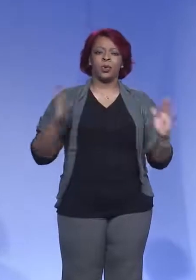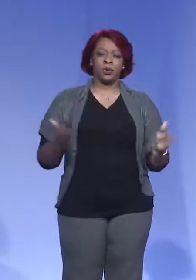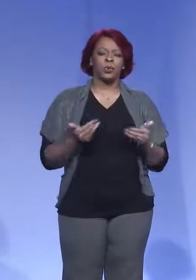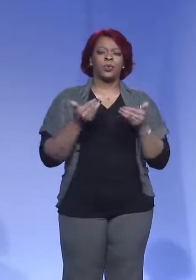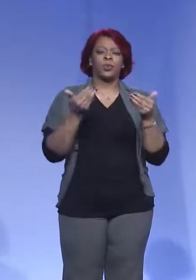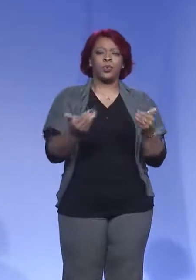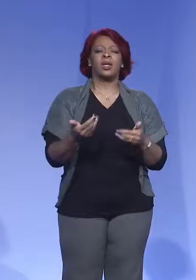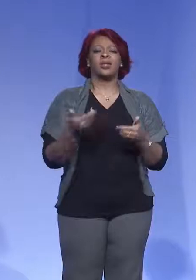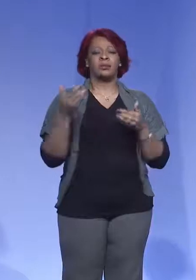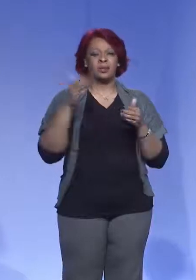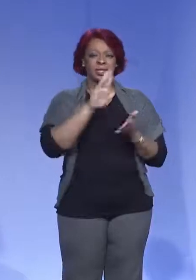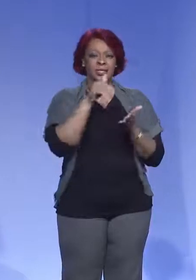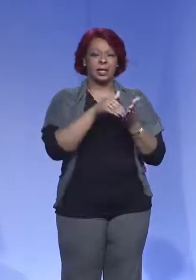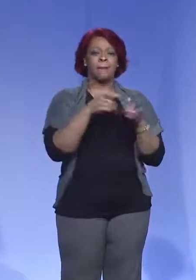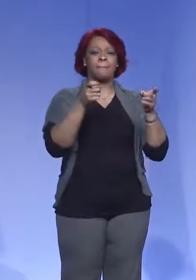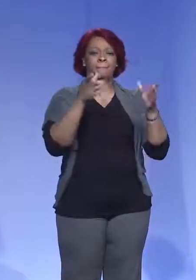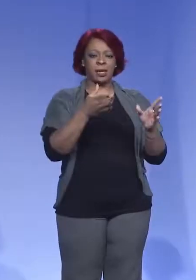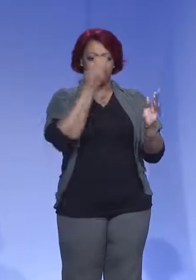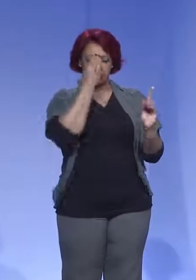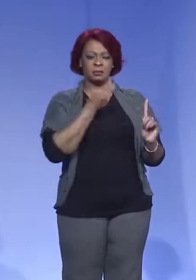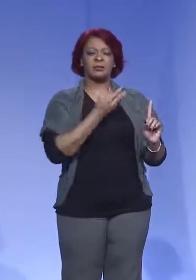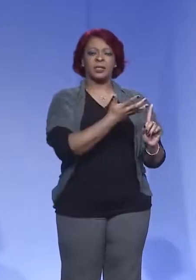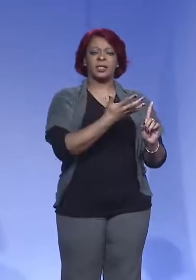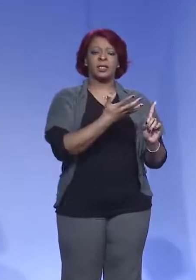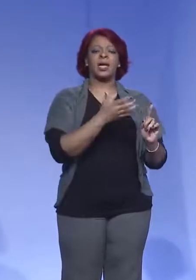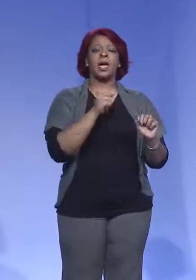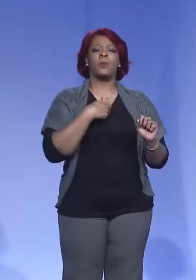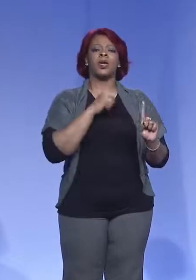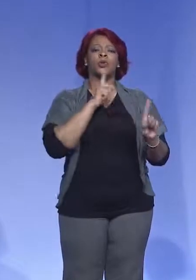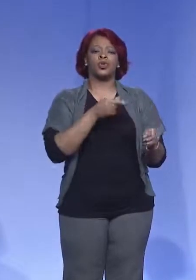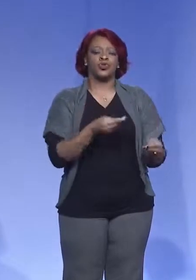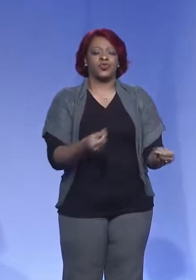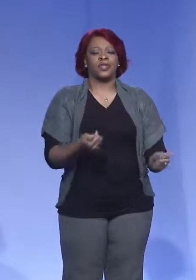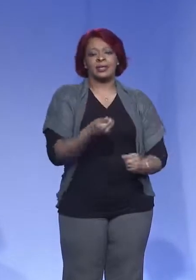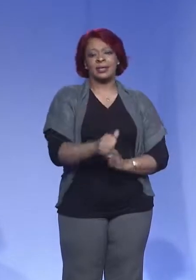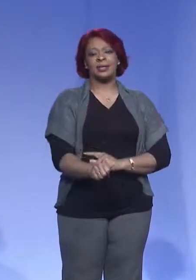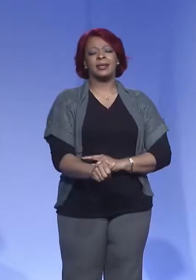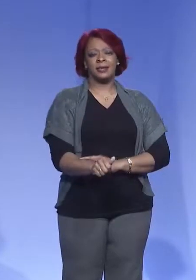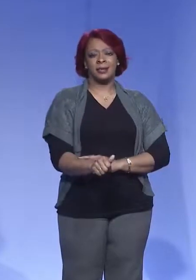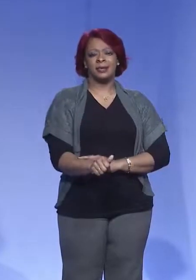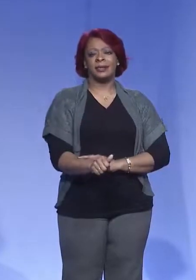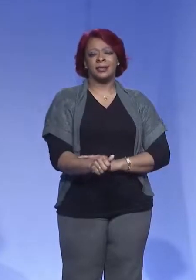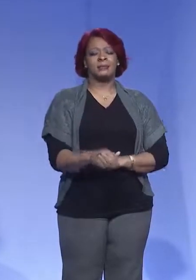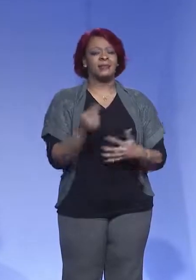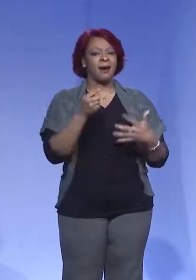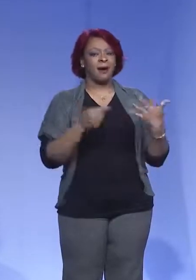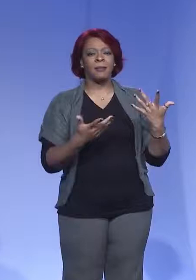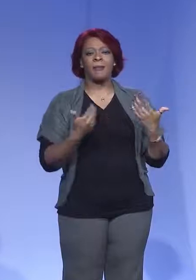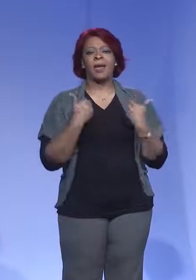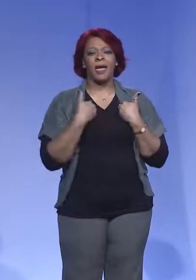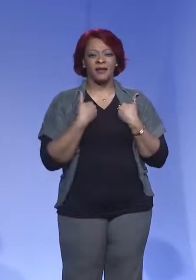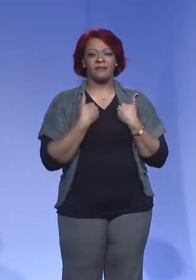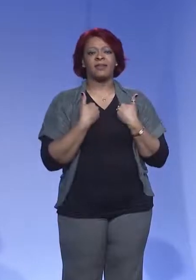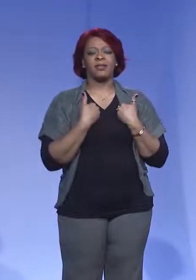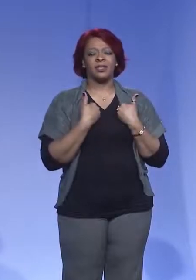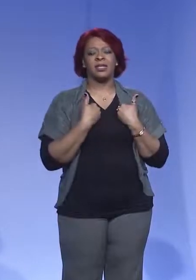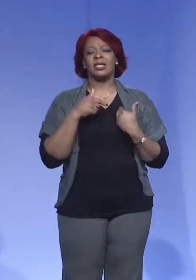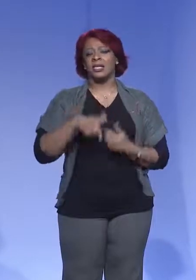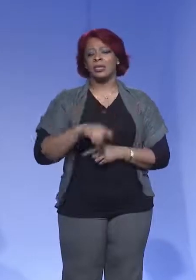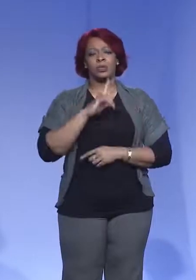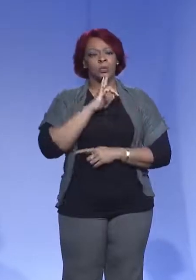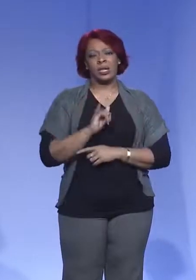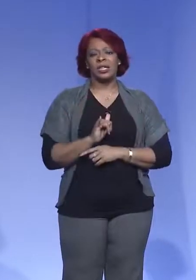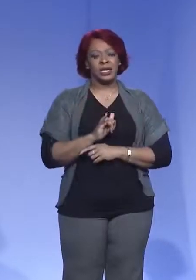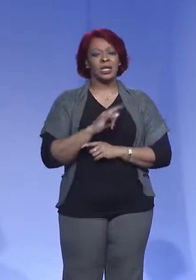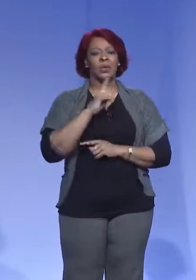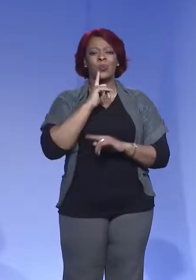to give it to the site manager so that we can address any items that they may have. This really is